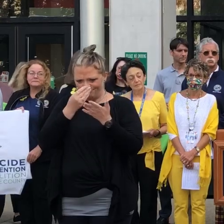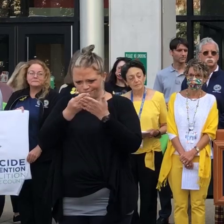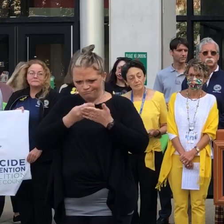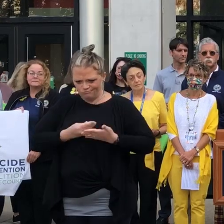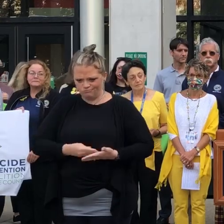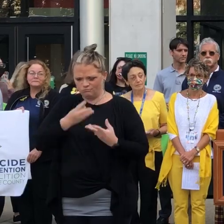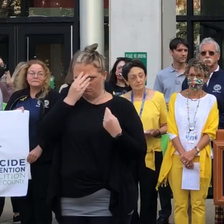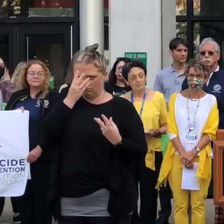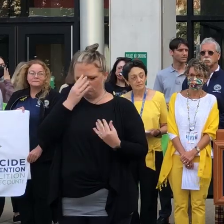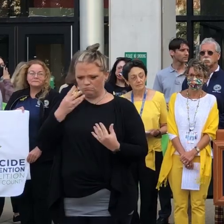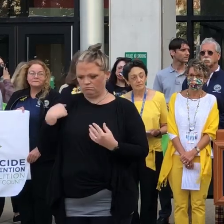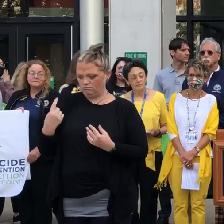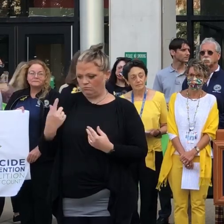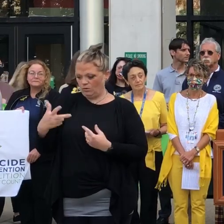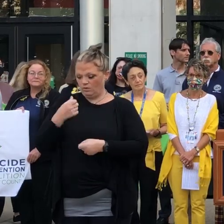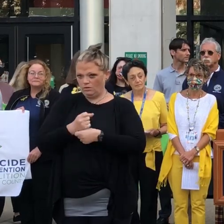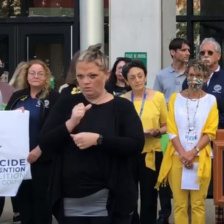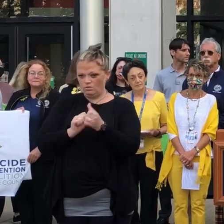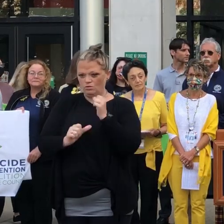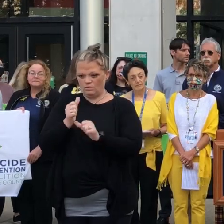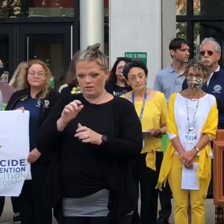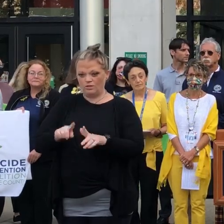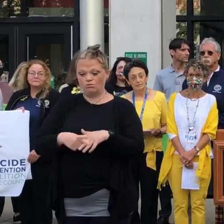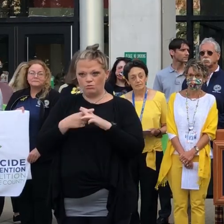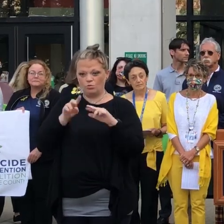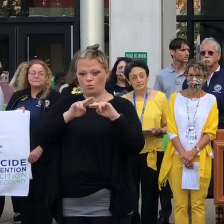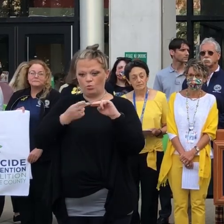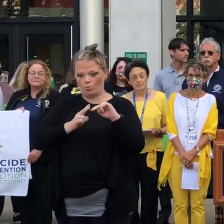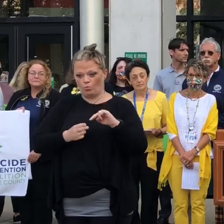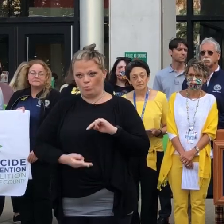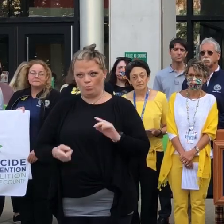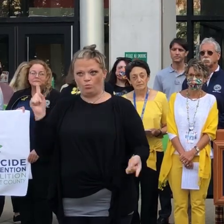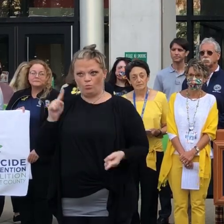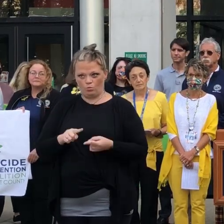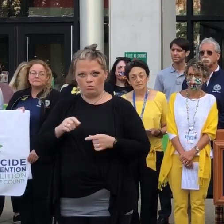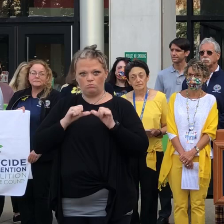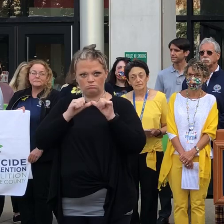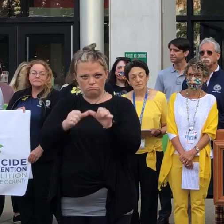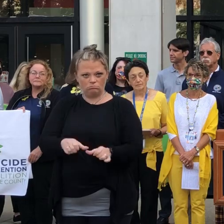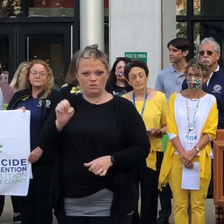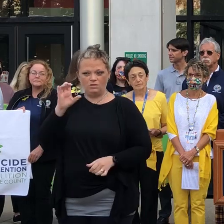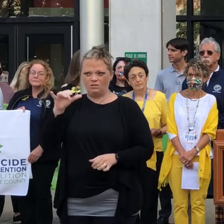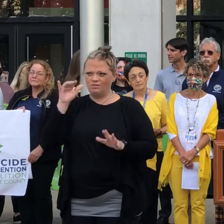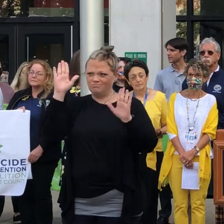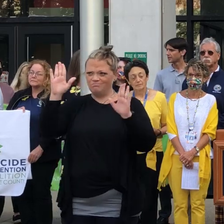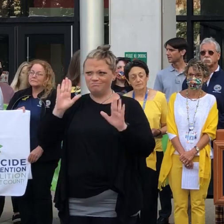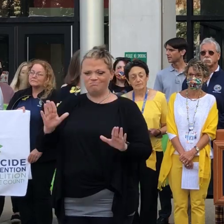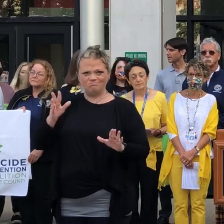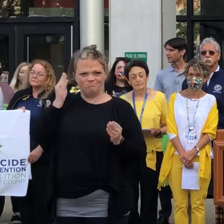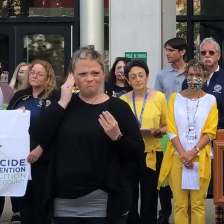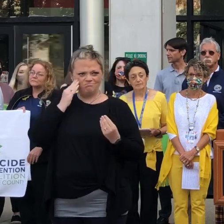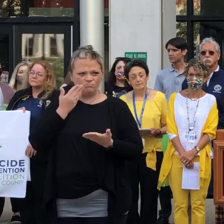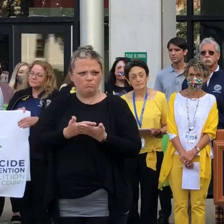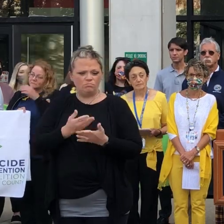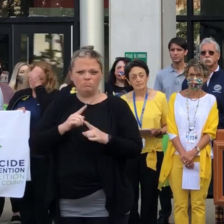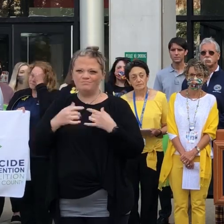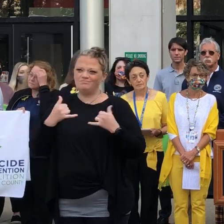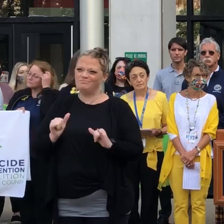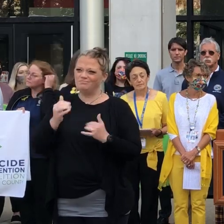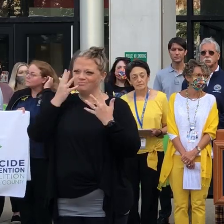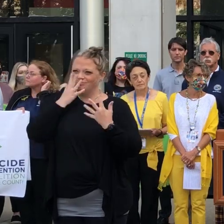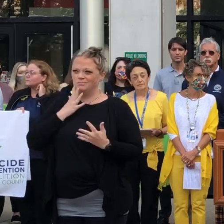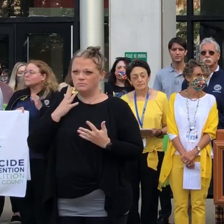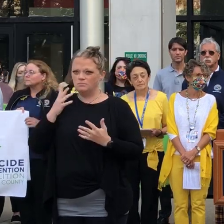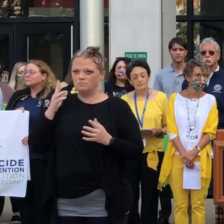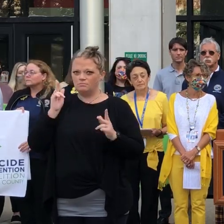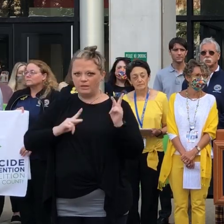years, suicides continue to decline in Erie County. That's a great fact, but there are still, unfortunately,